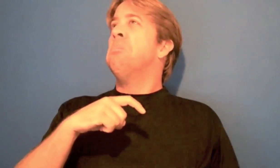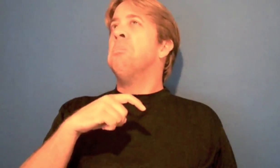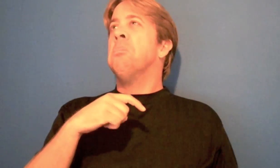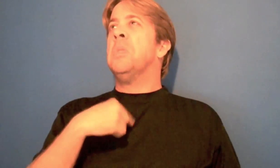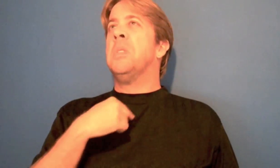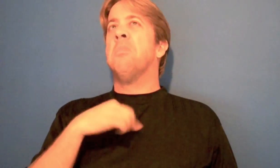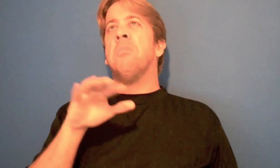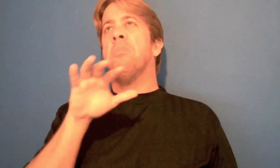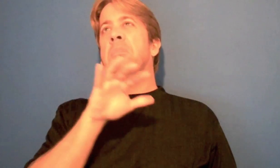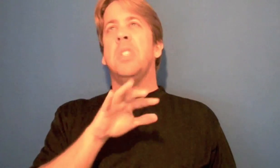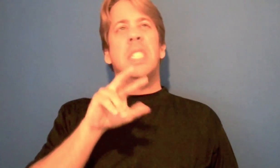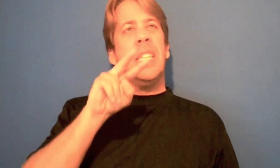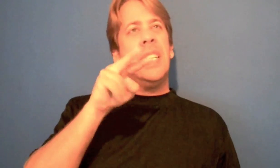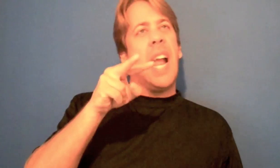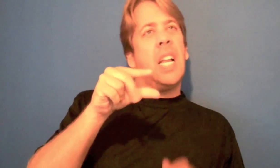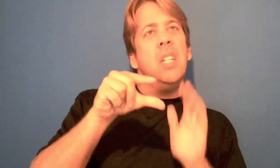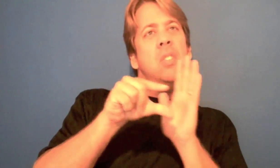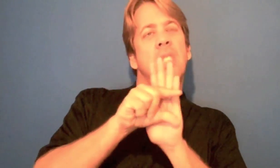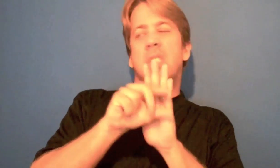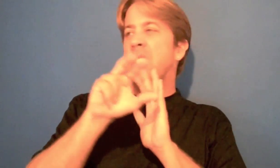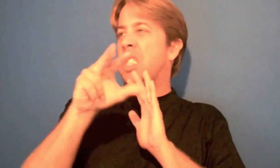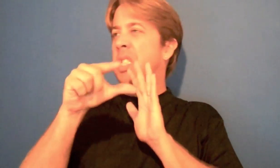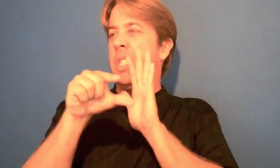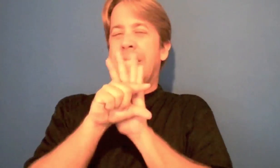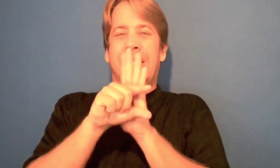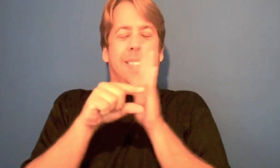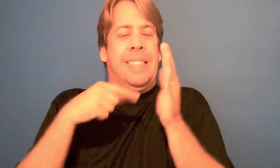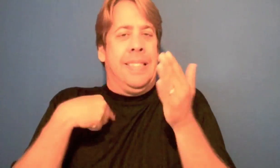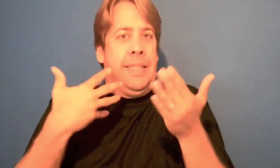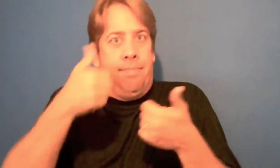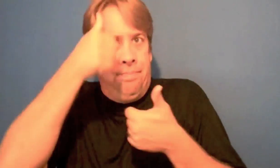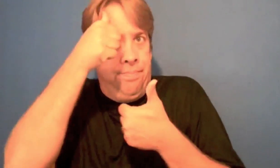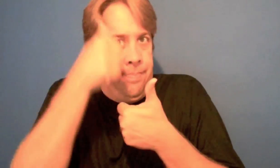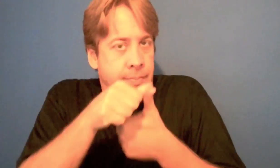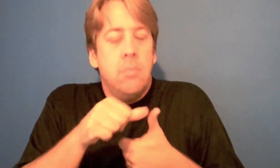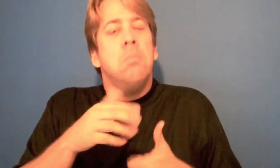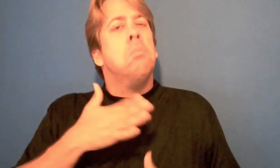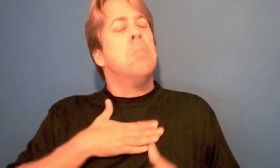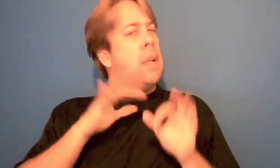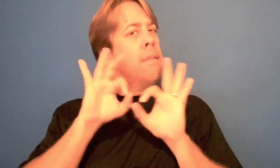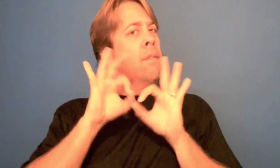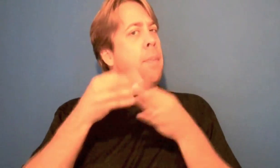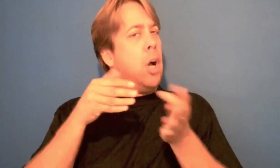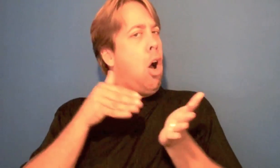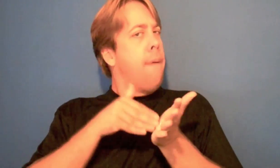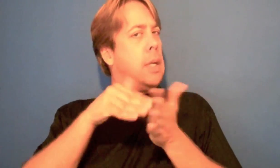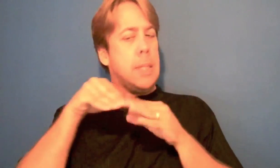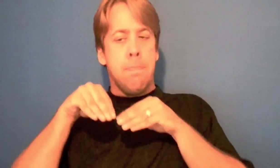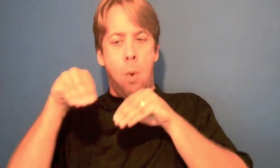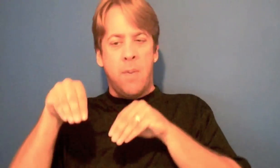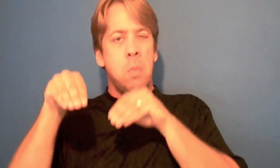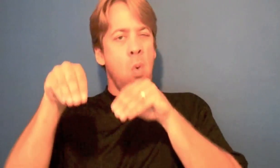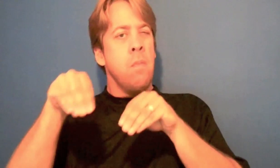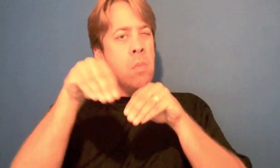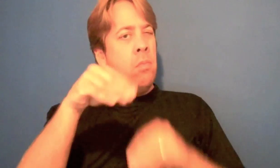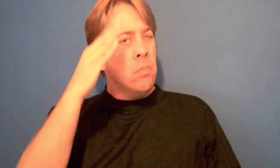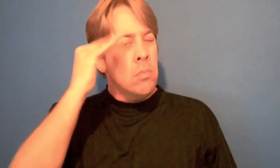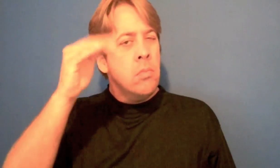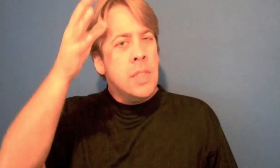When I was younger, I'd say it was a second or third grade, I can't remember, my family often moved around